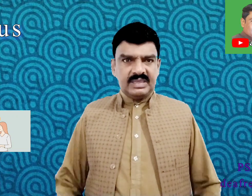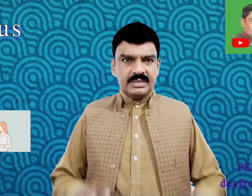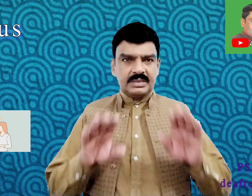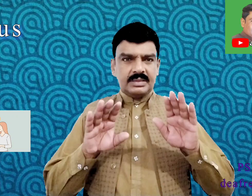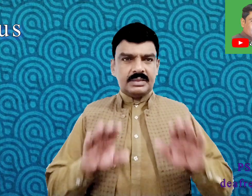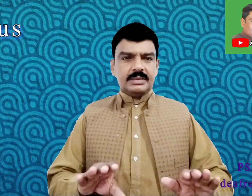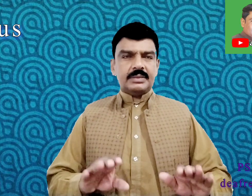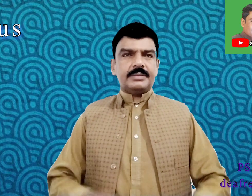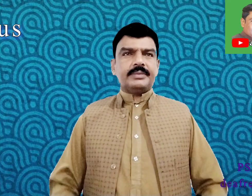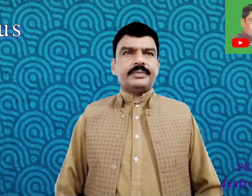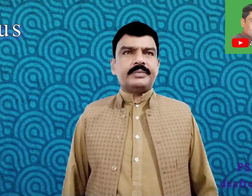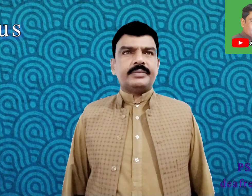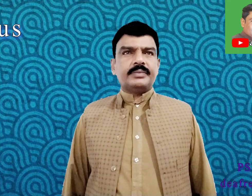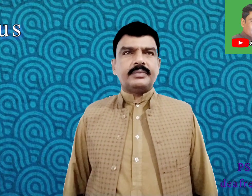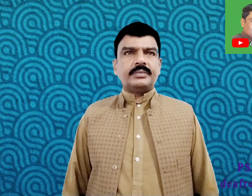10,